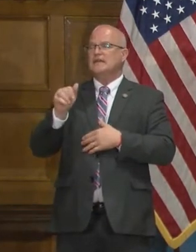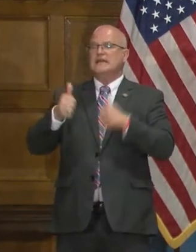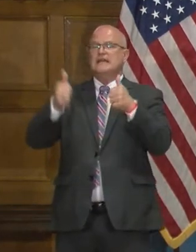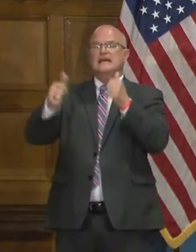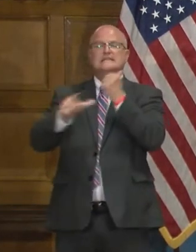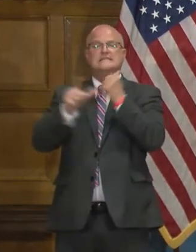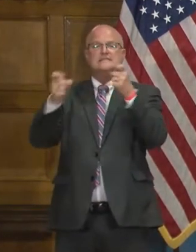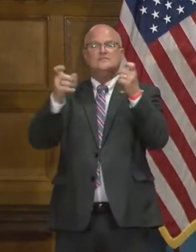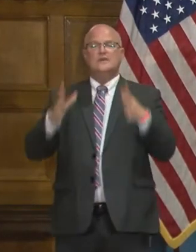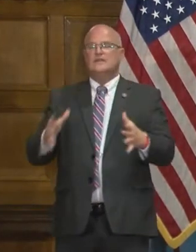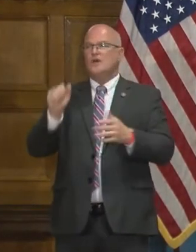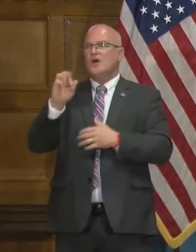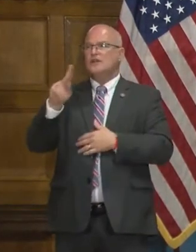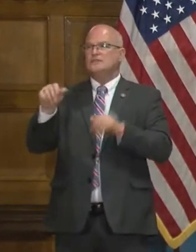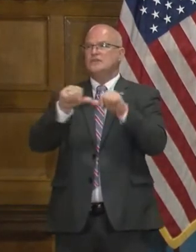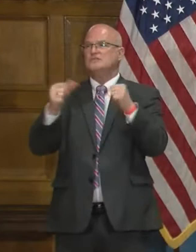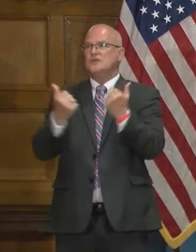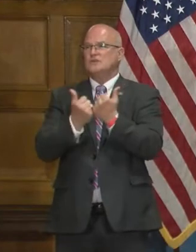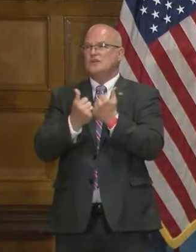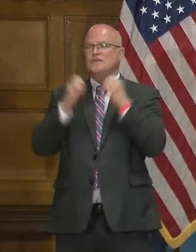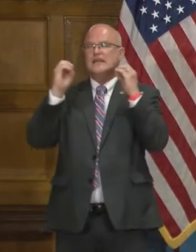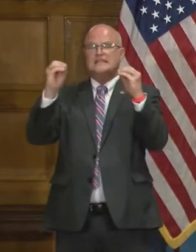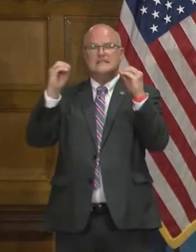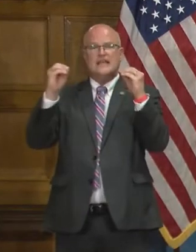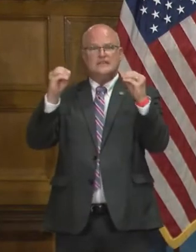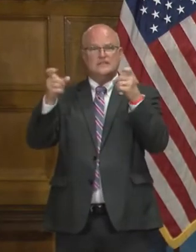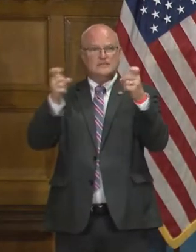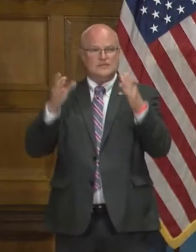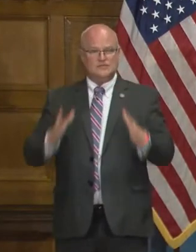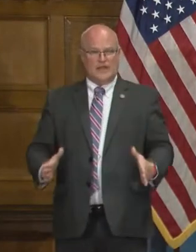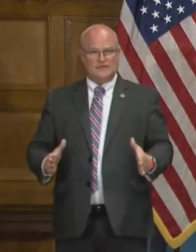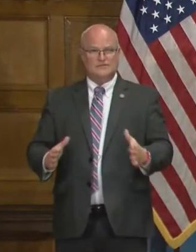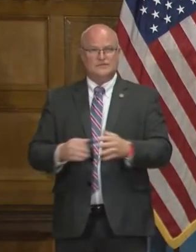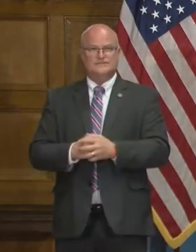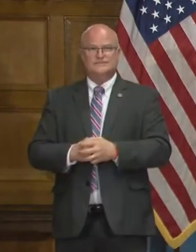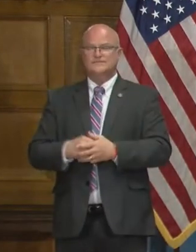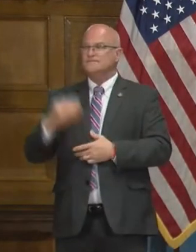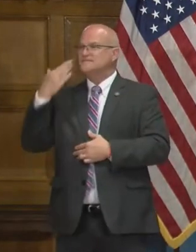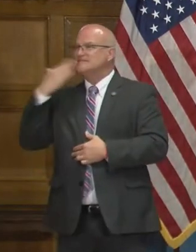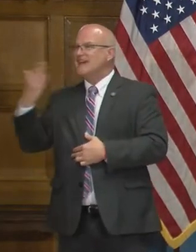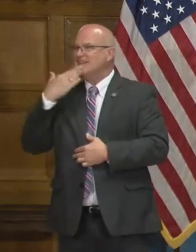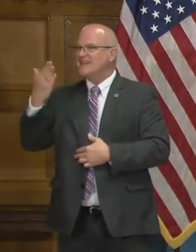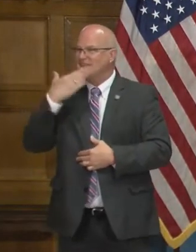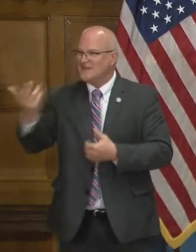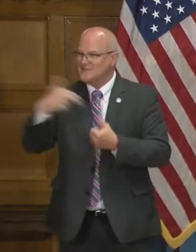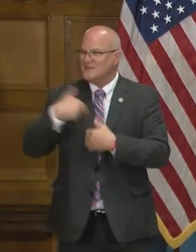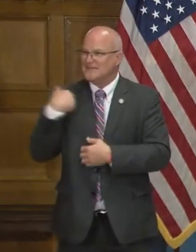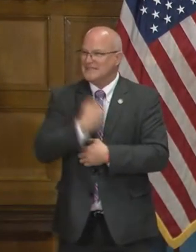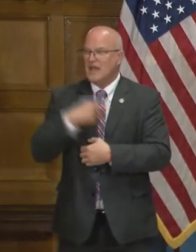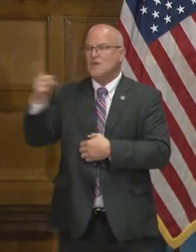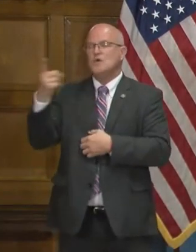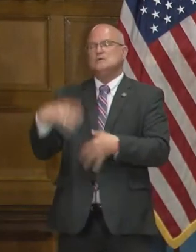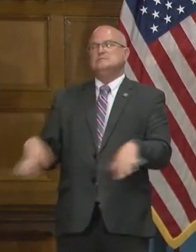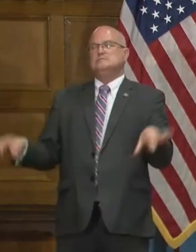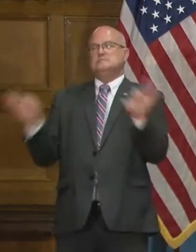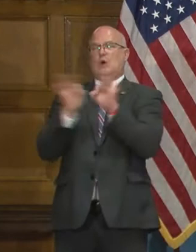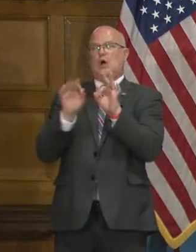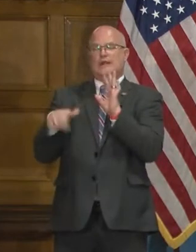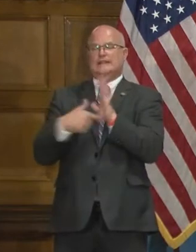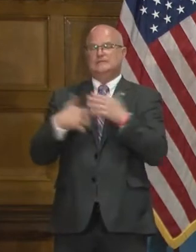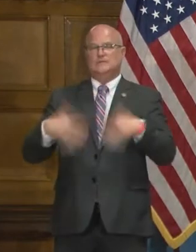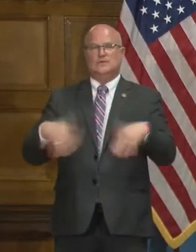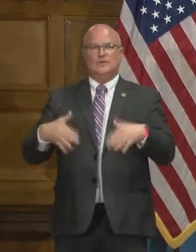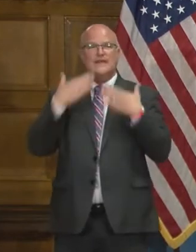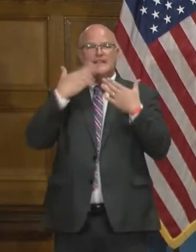Executive Director with the Arkansas Association of Education with Ministry. Thank you for joining me today. You all are a key part of this as well,